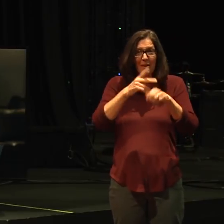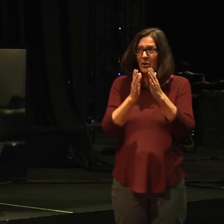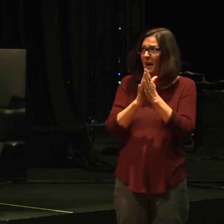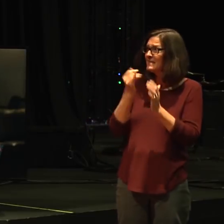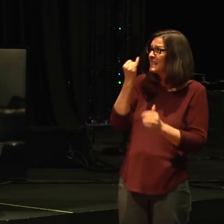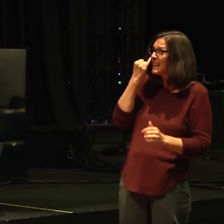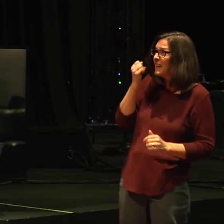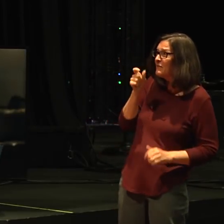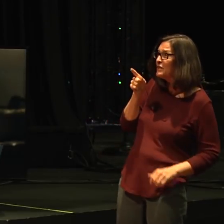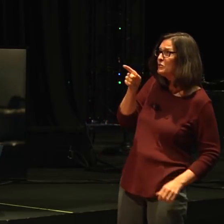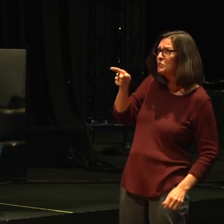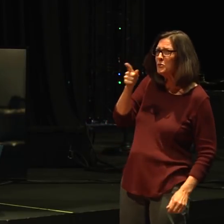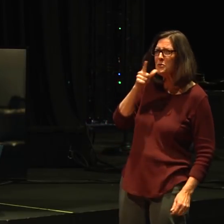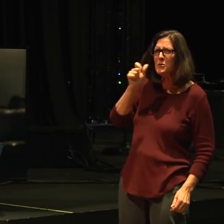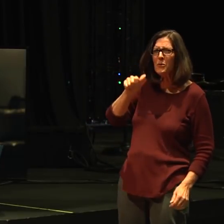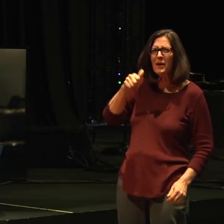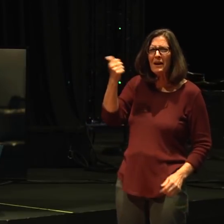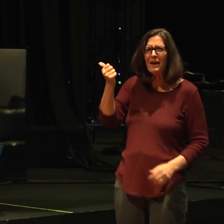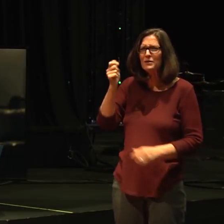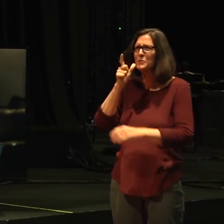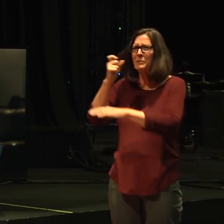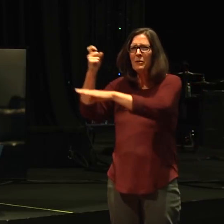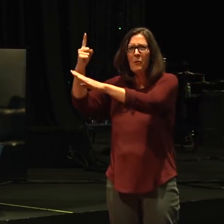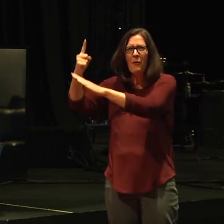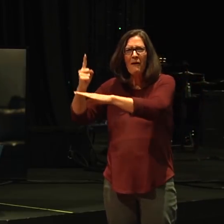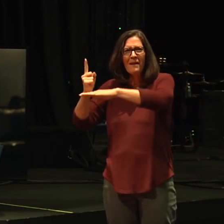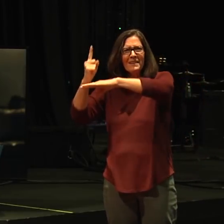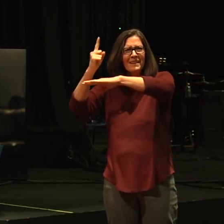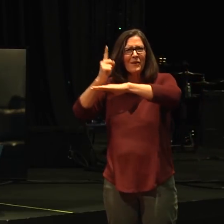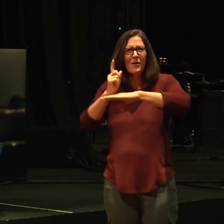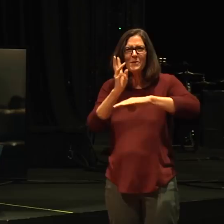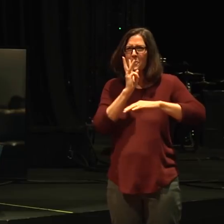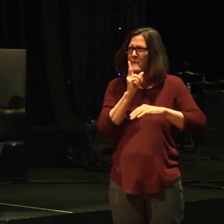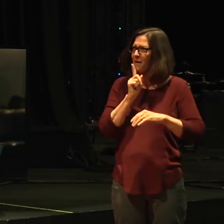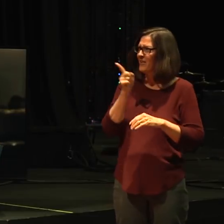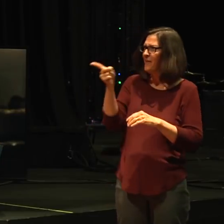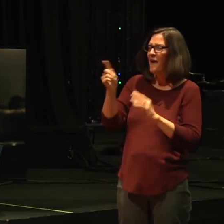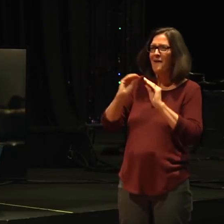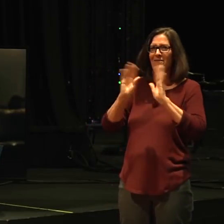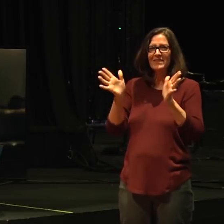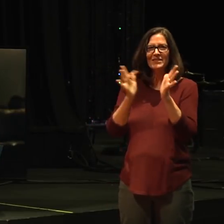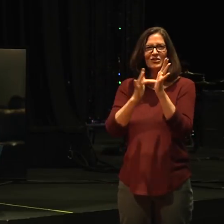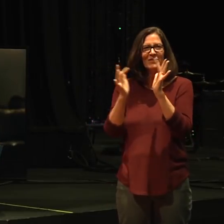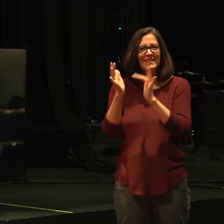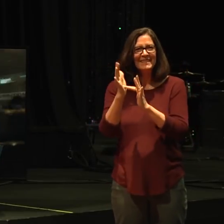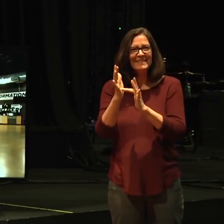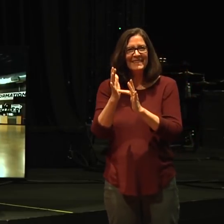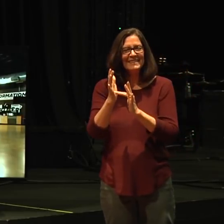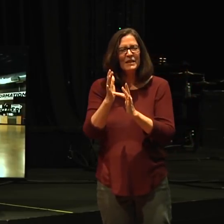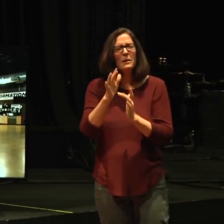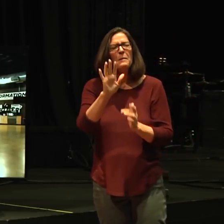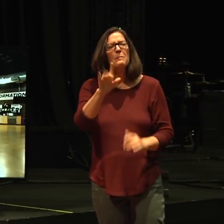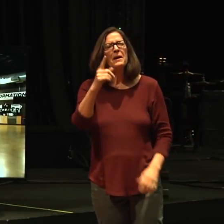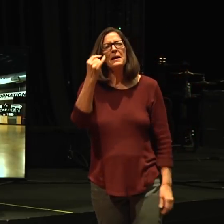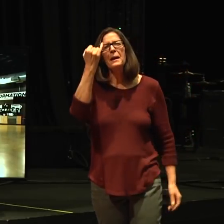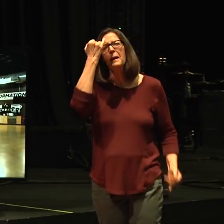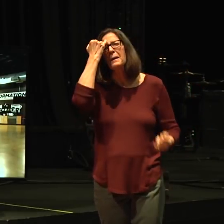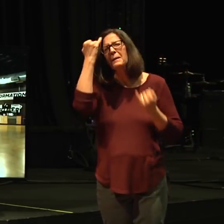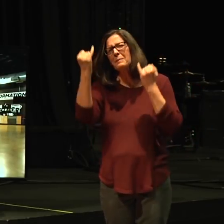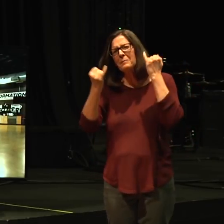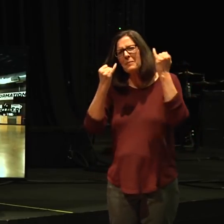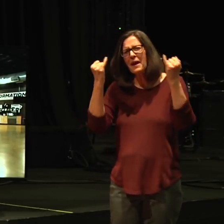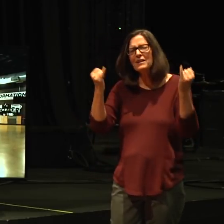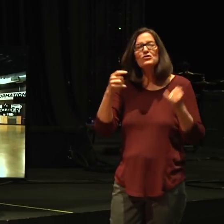who else would it be, Peter? I mean, it's Jesus, right? Well, think about this. If you've